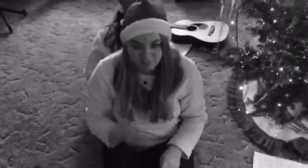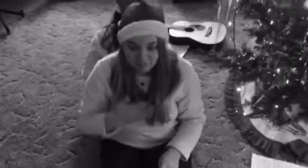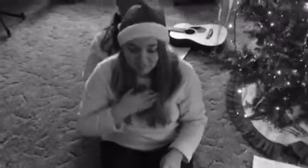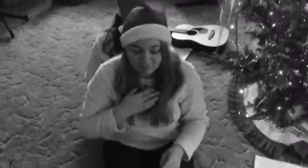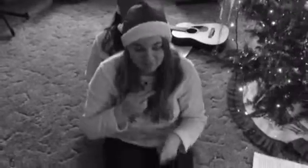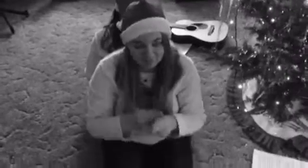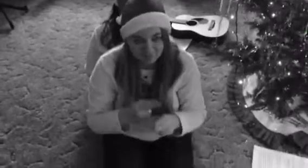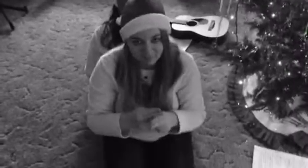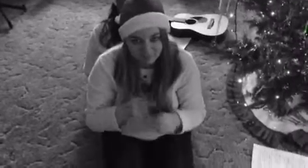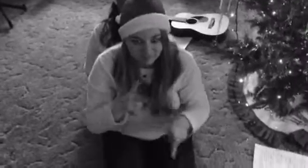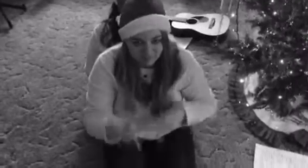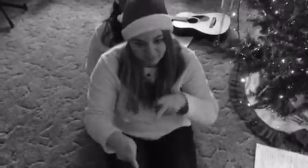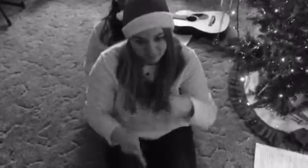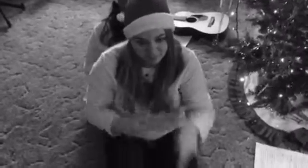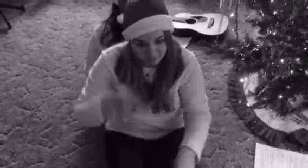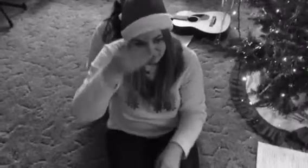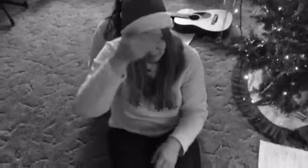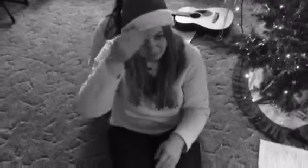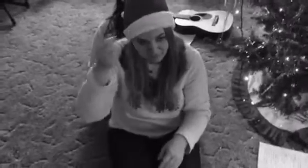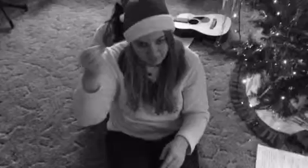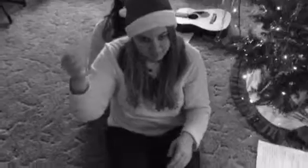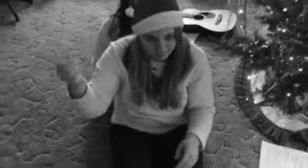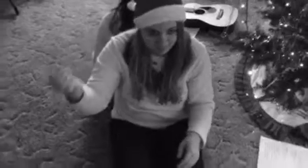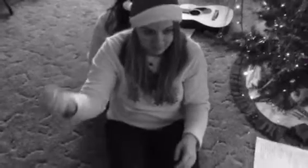And the crowds don't remember my name